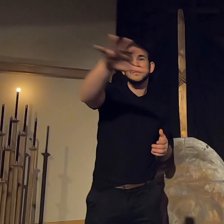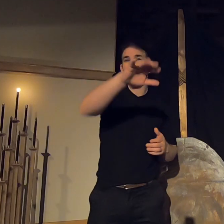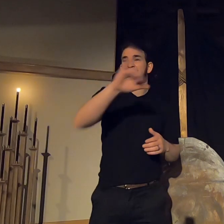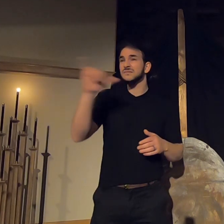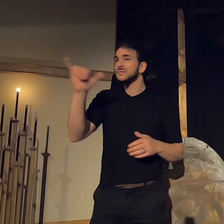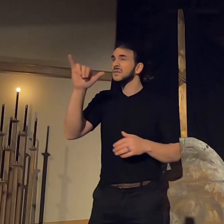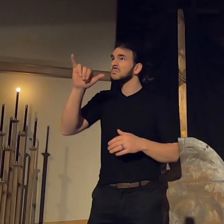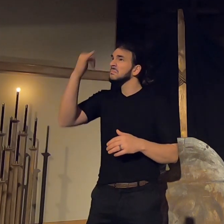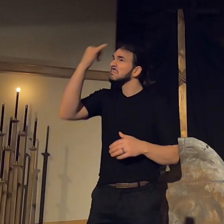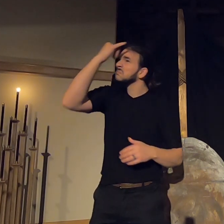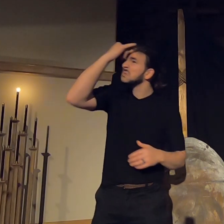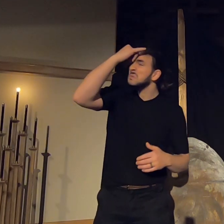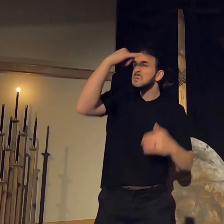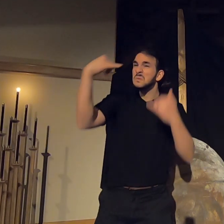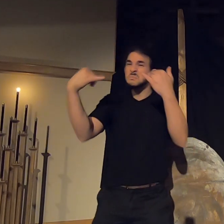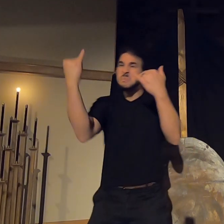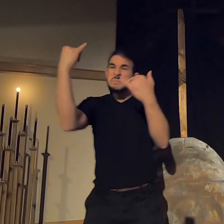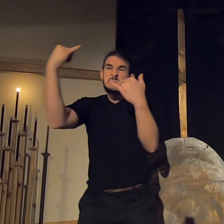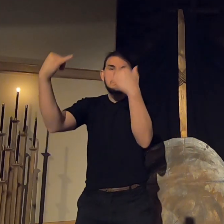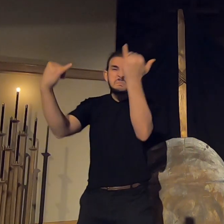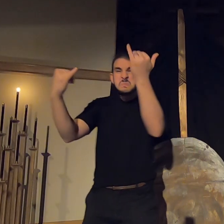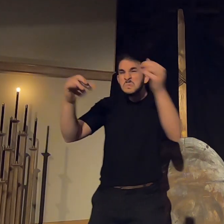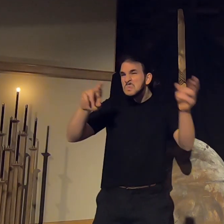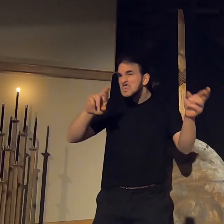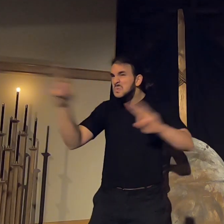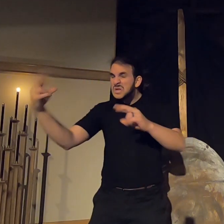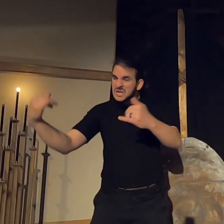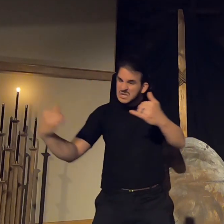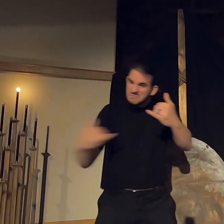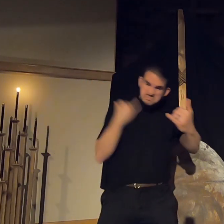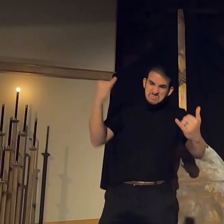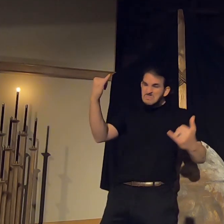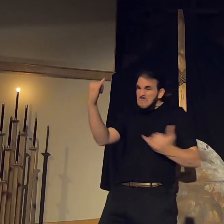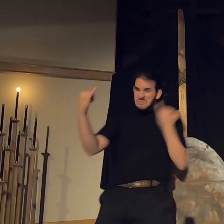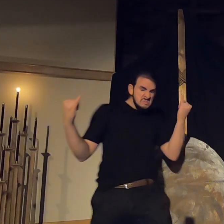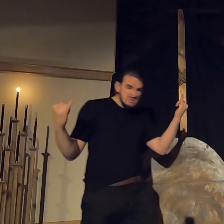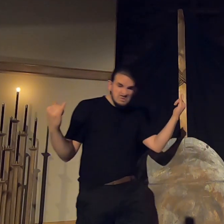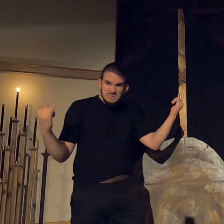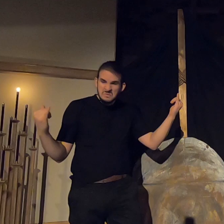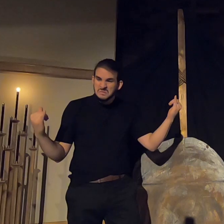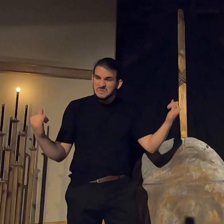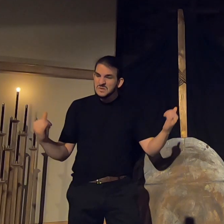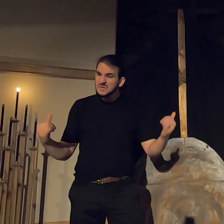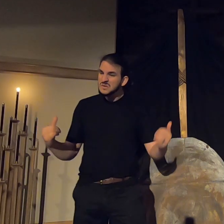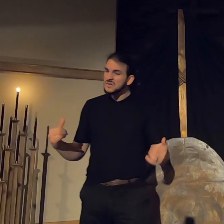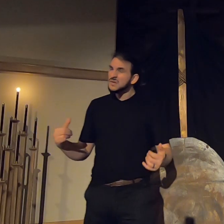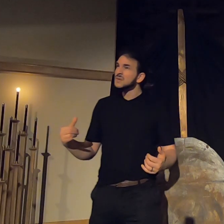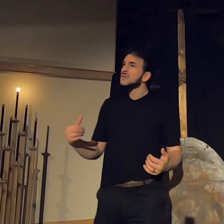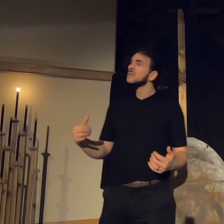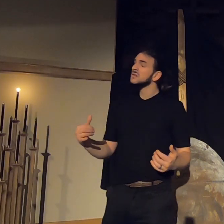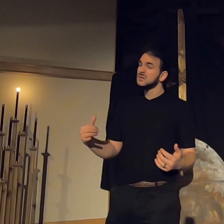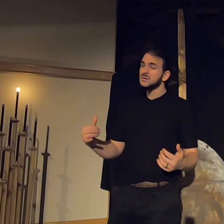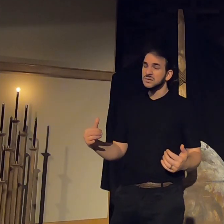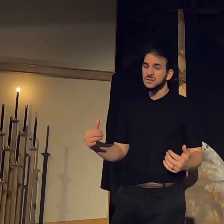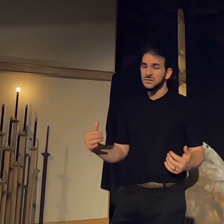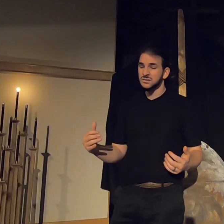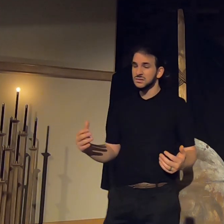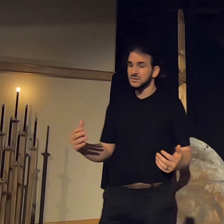Enemies are all around, like a herd of bulls. Powerful bulls are everywhere.